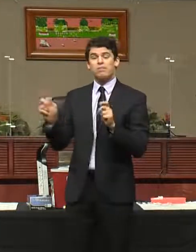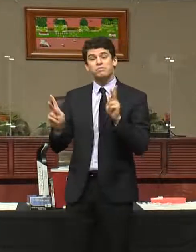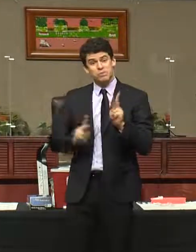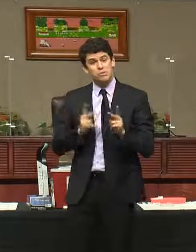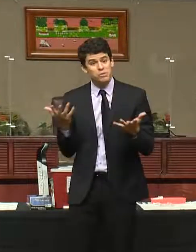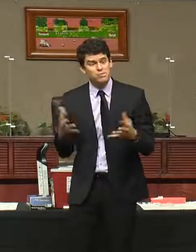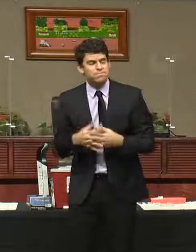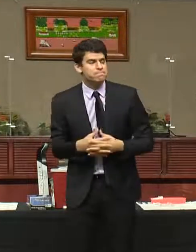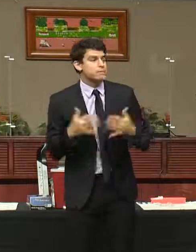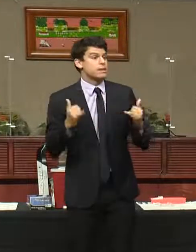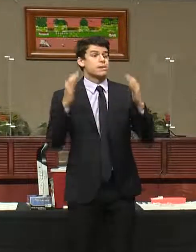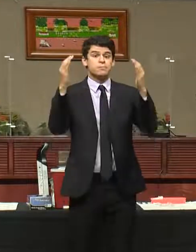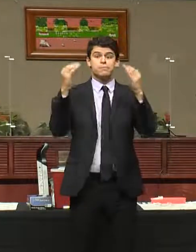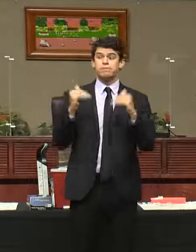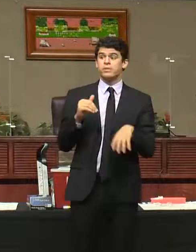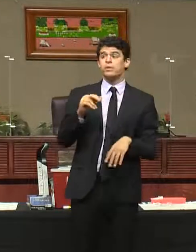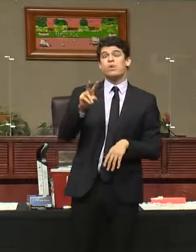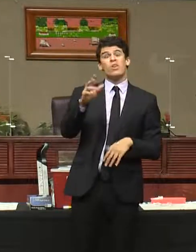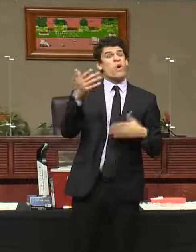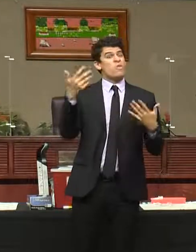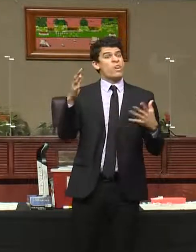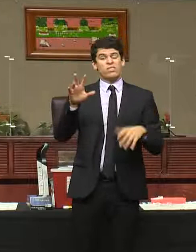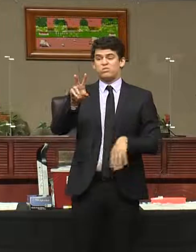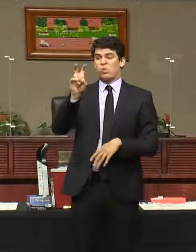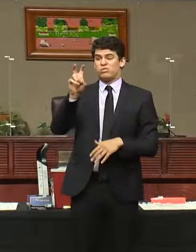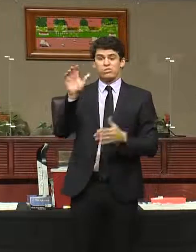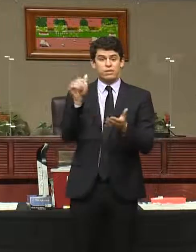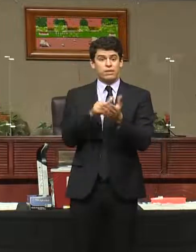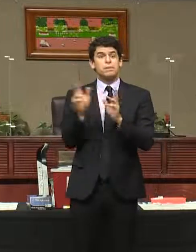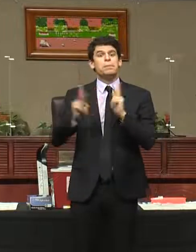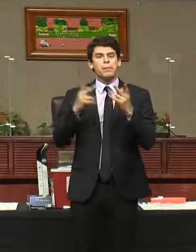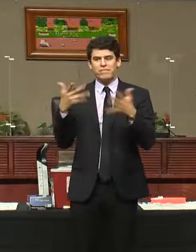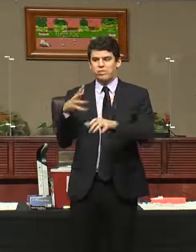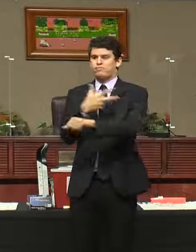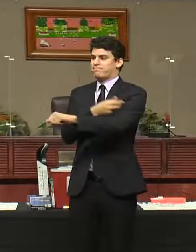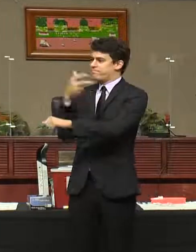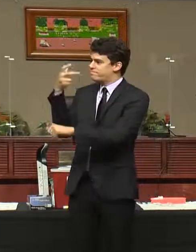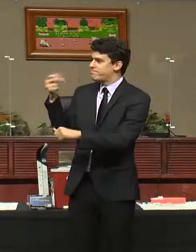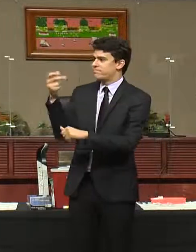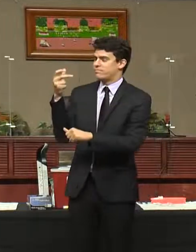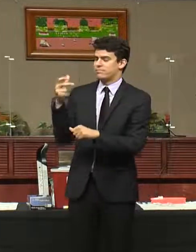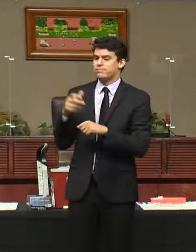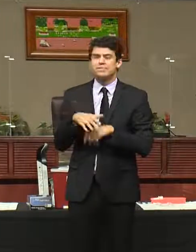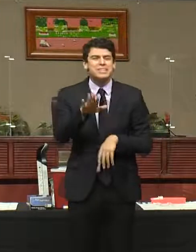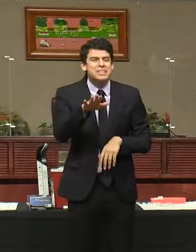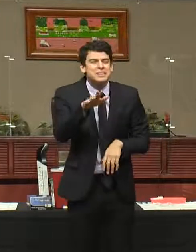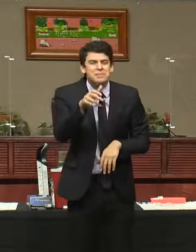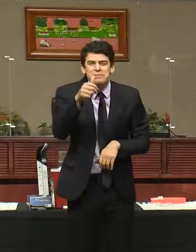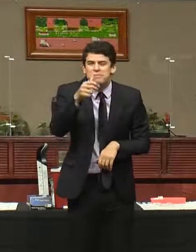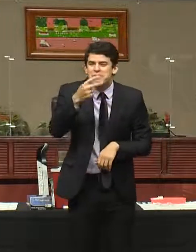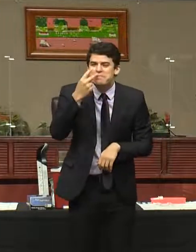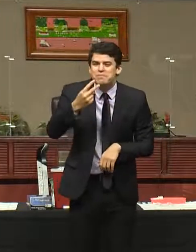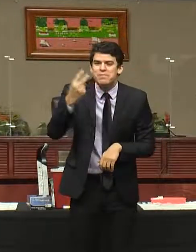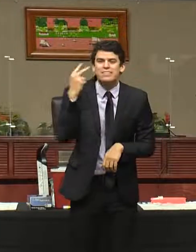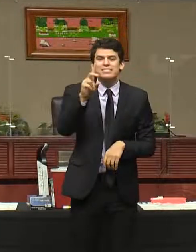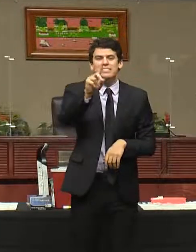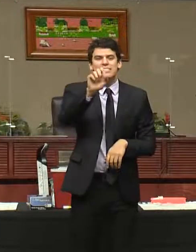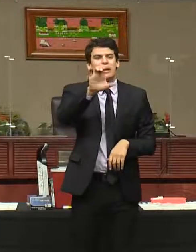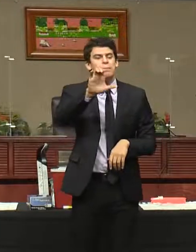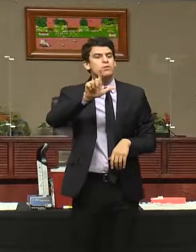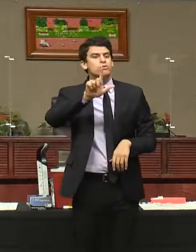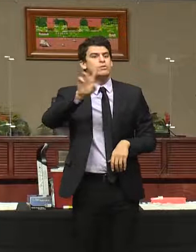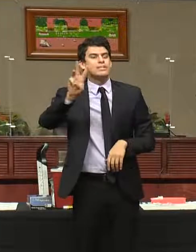have reached 200,000 at that site. And remember, when we first talked to you on December 26th, when we